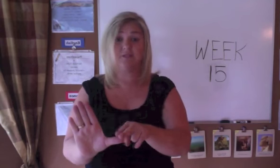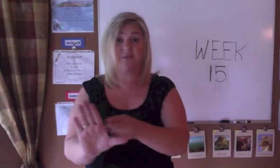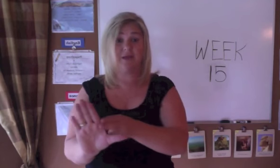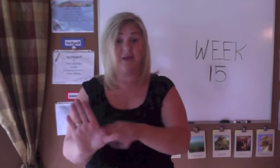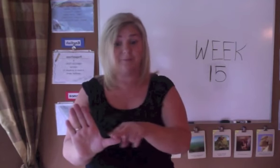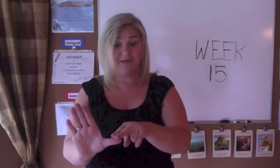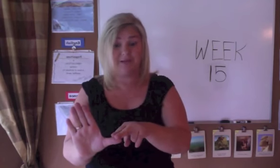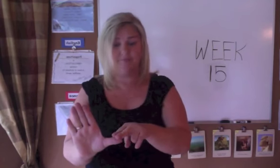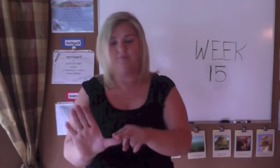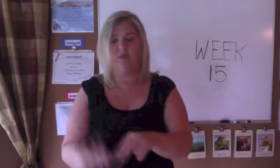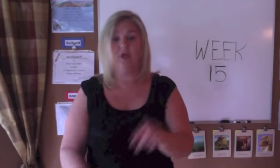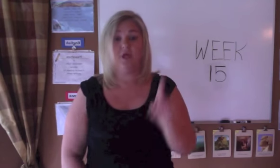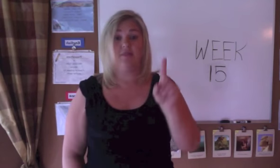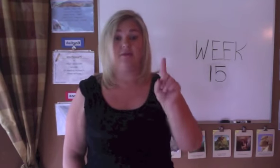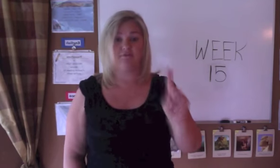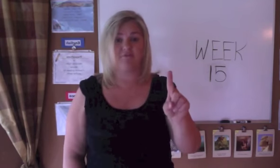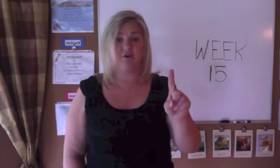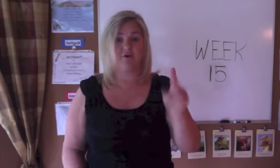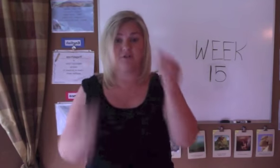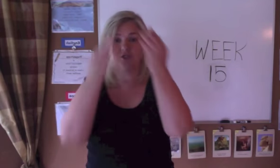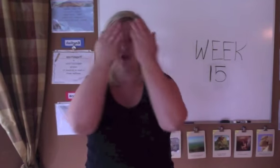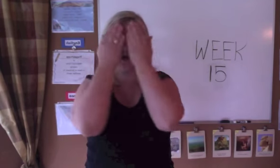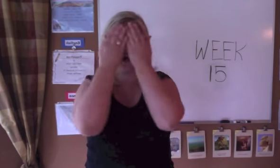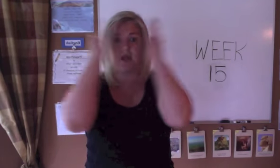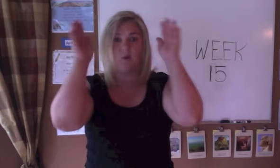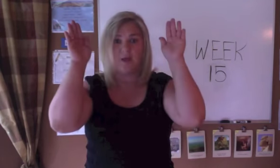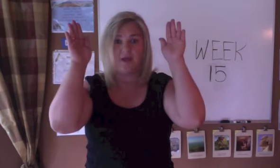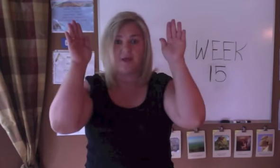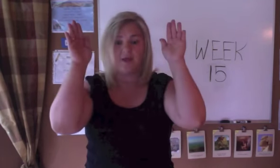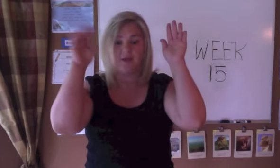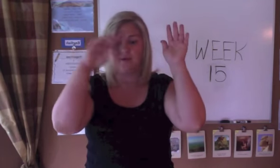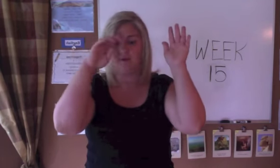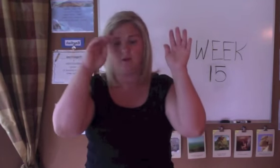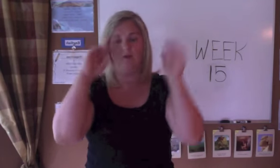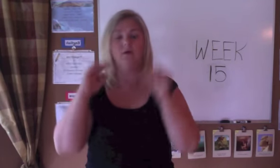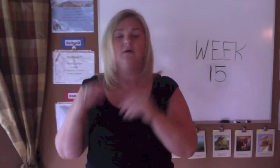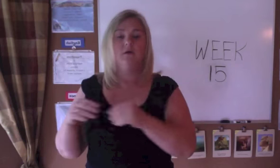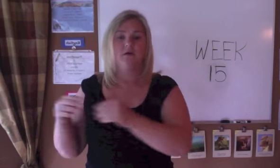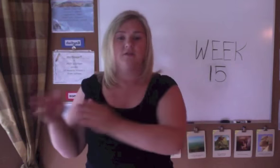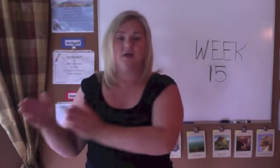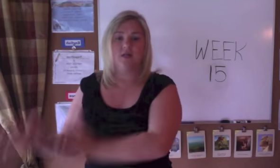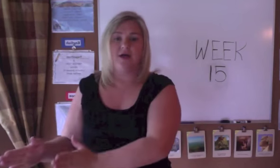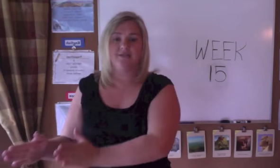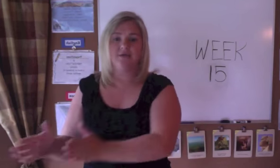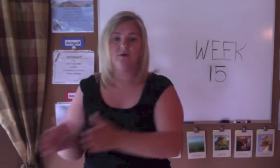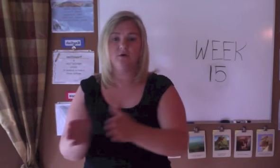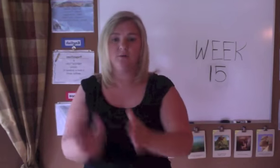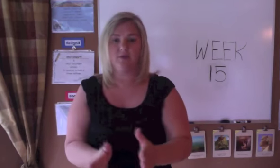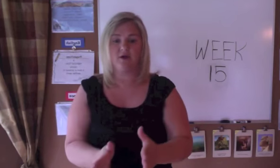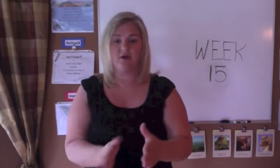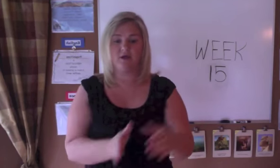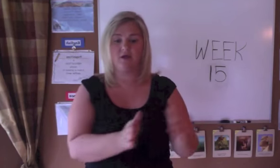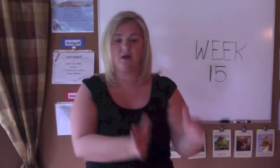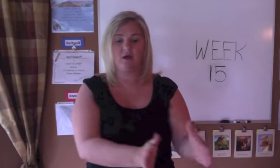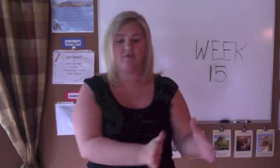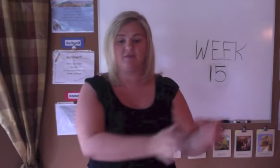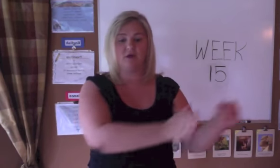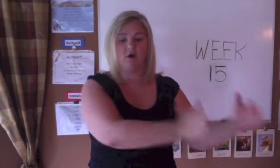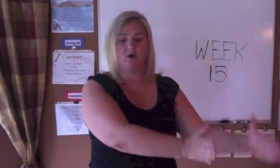Bay Company. The First Great Awakening. The Classical period of the